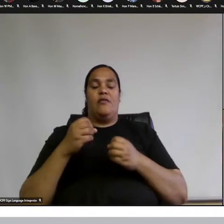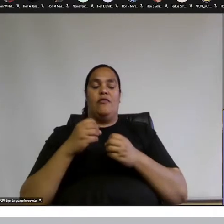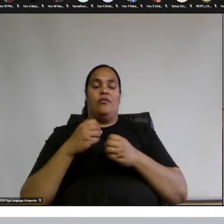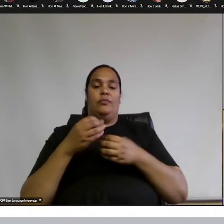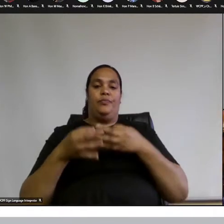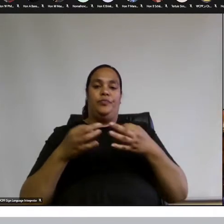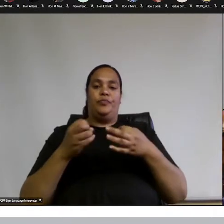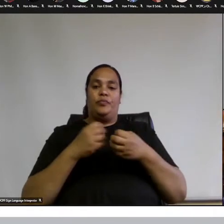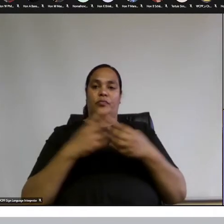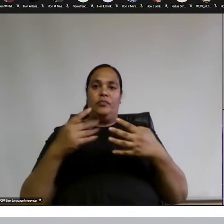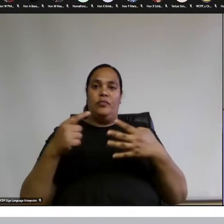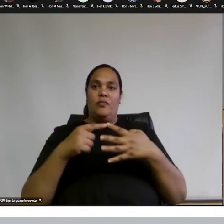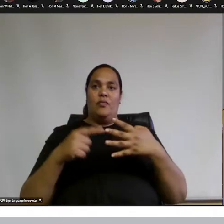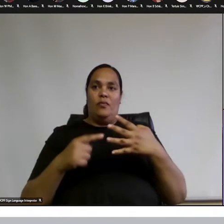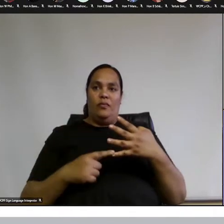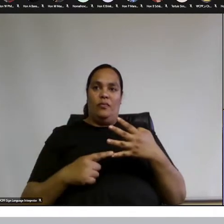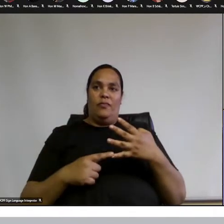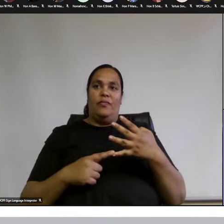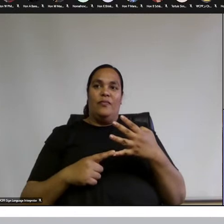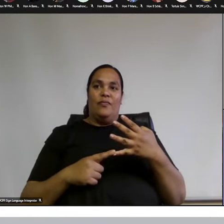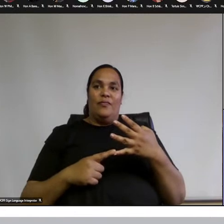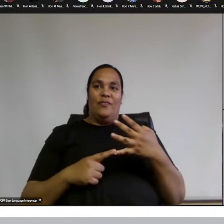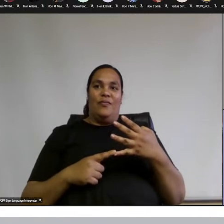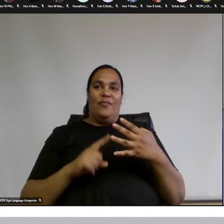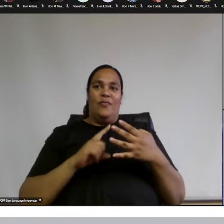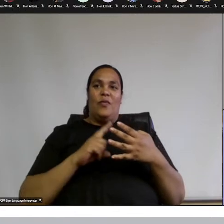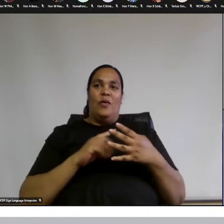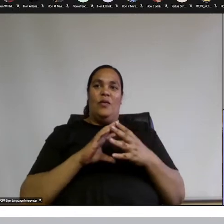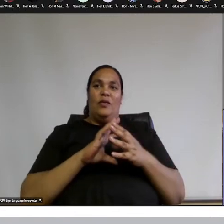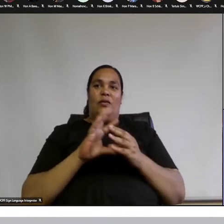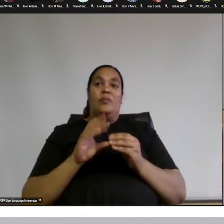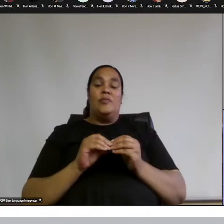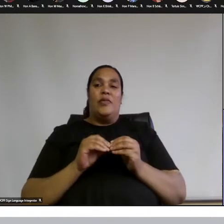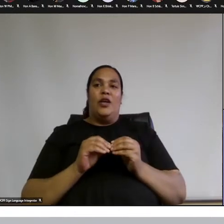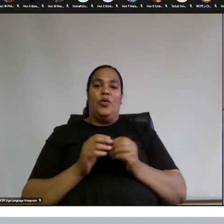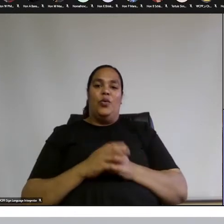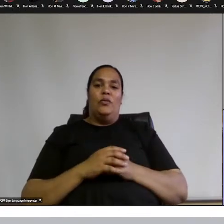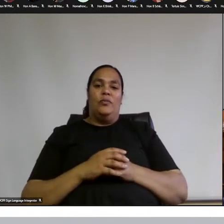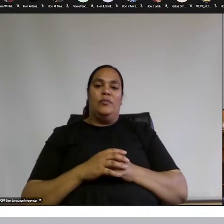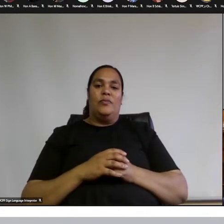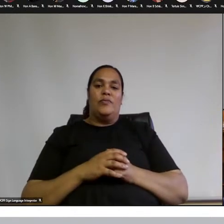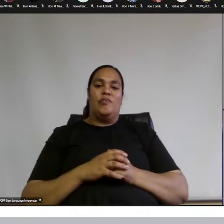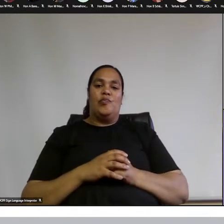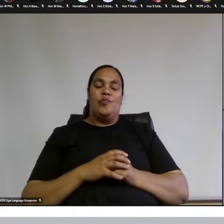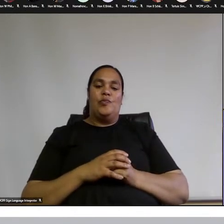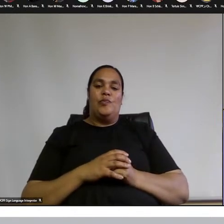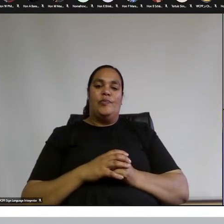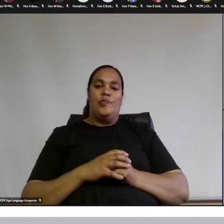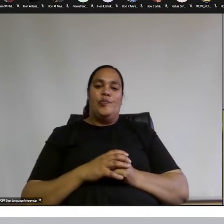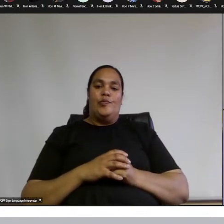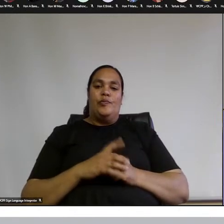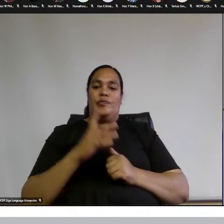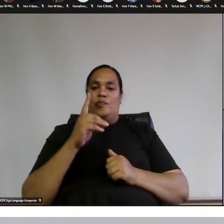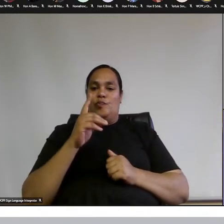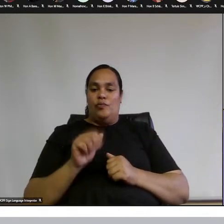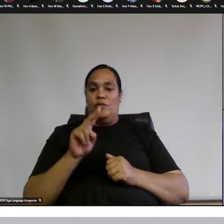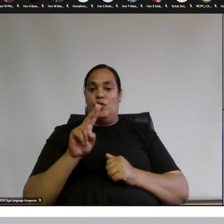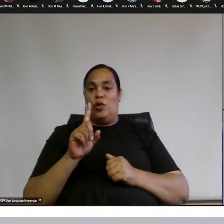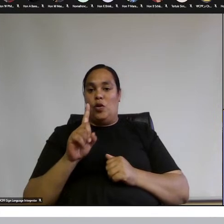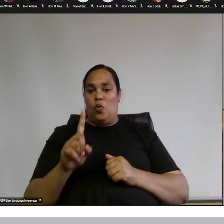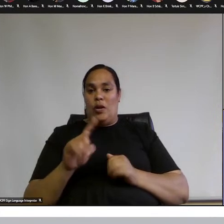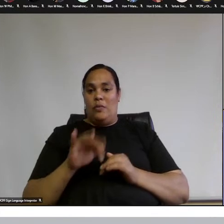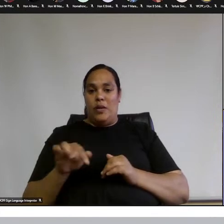that you are all appraised of the actual number. The DA is 21